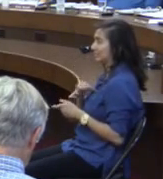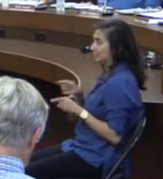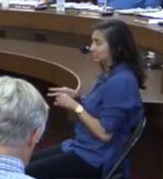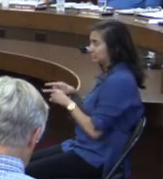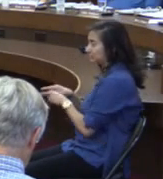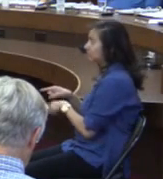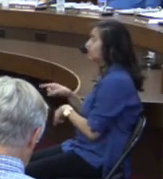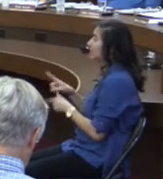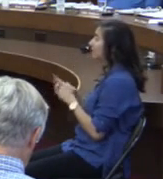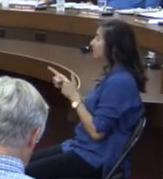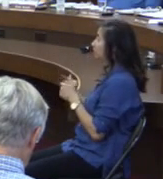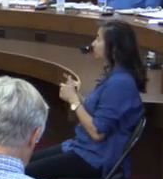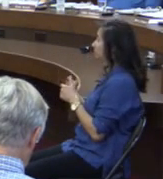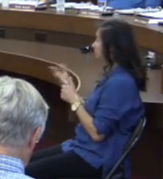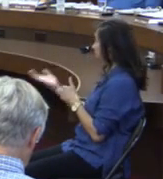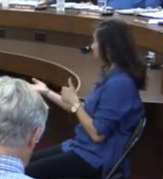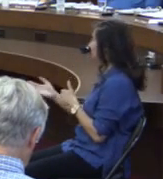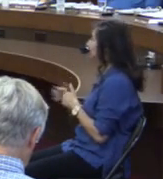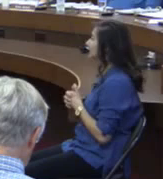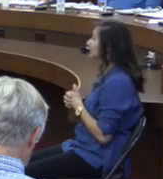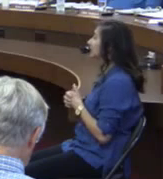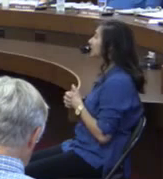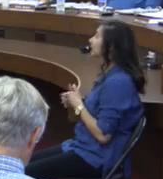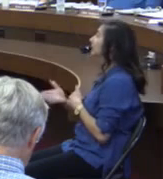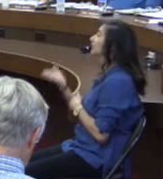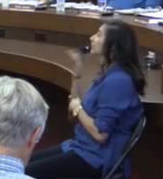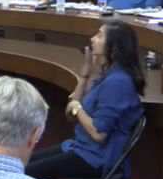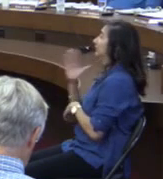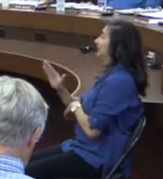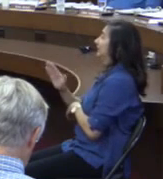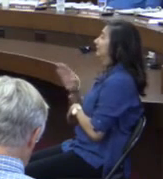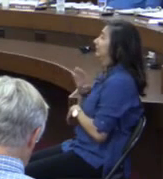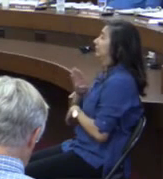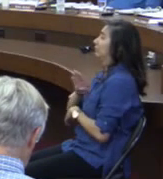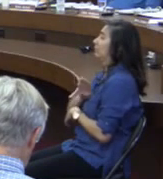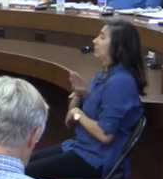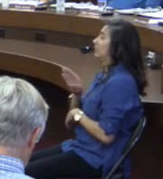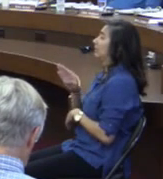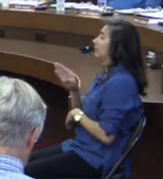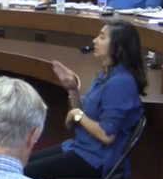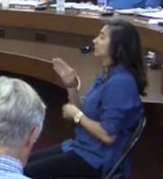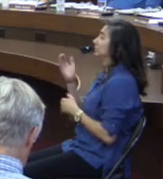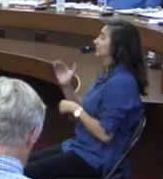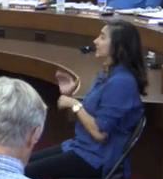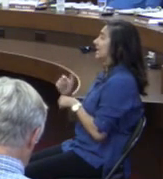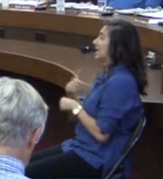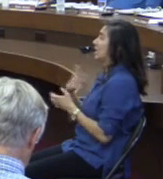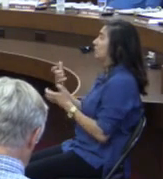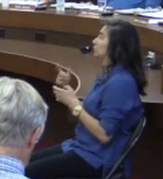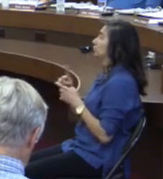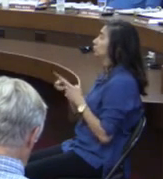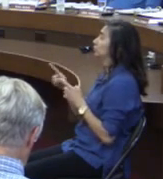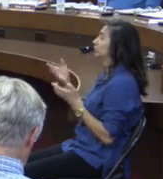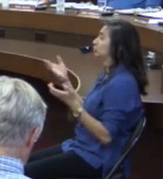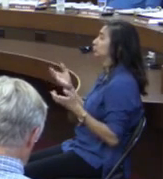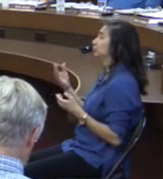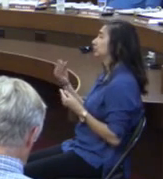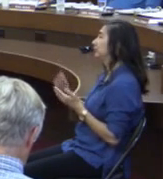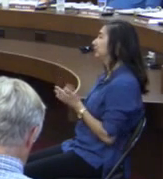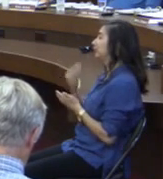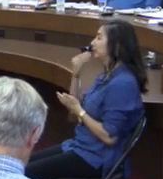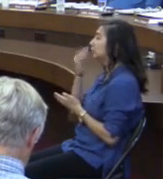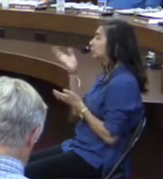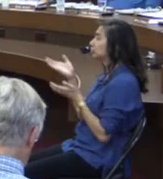first, Christine Stadt. Good evening, board members. Tonight I would like to introduce our new Food Services